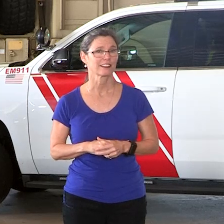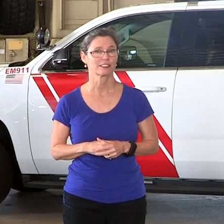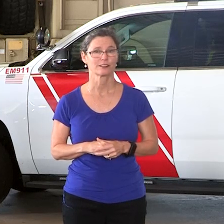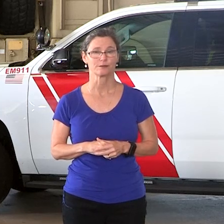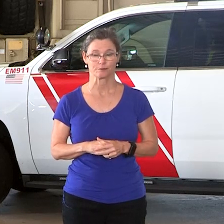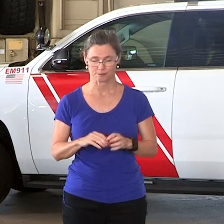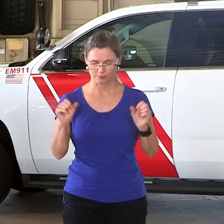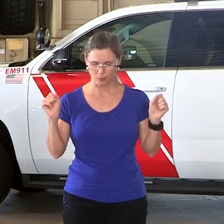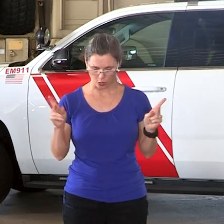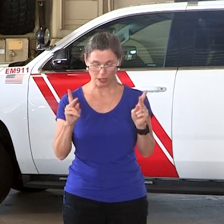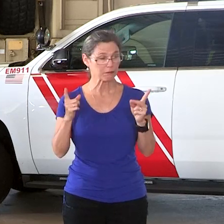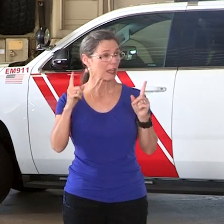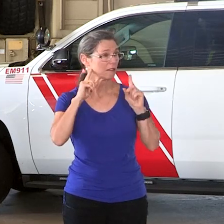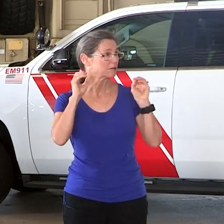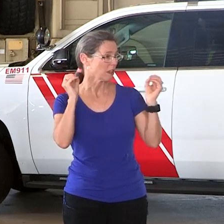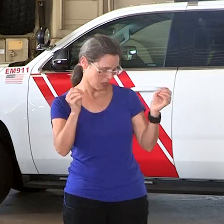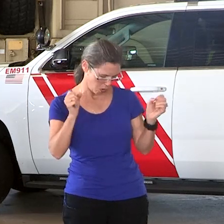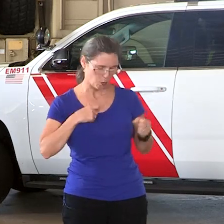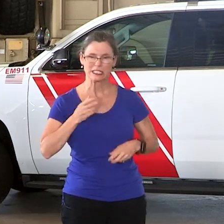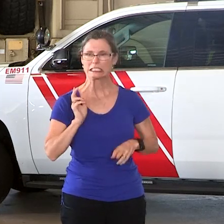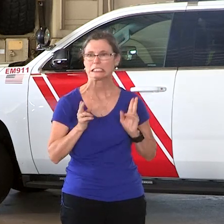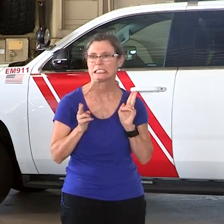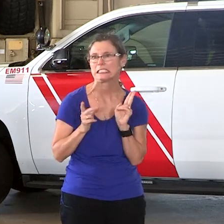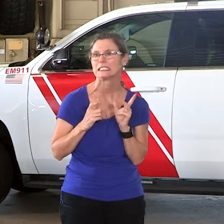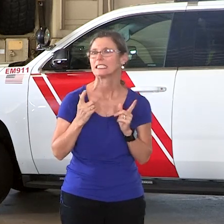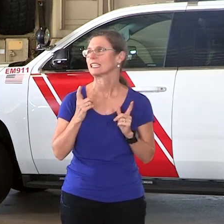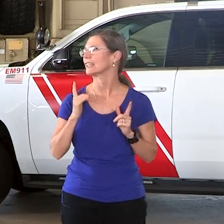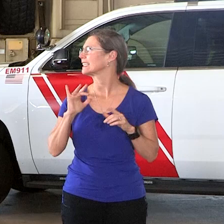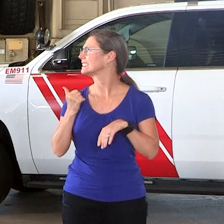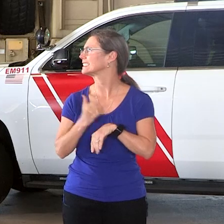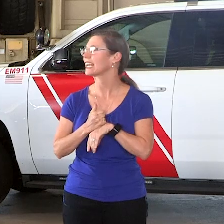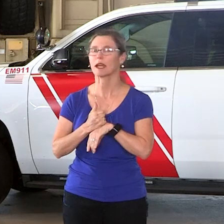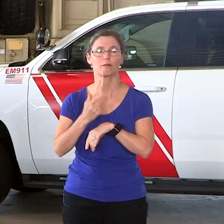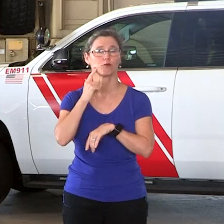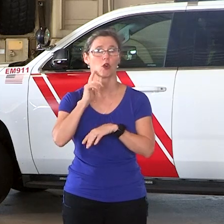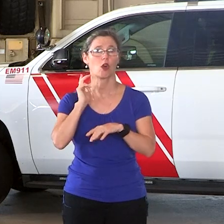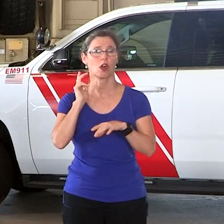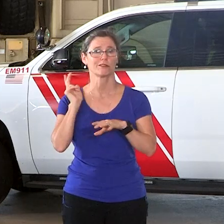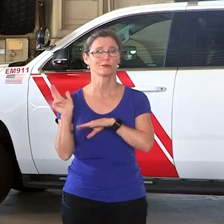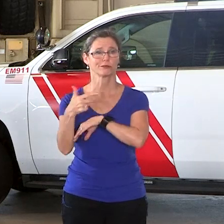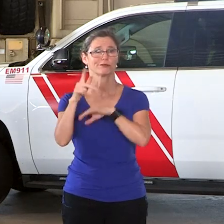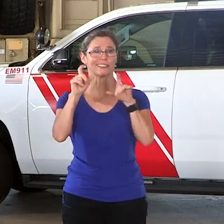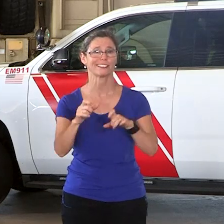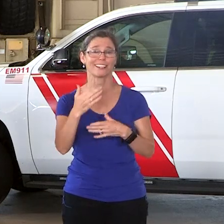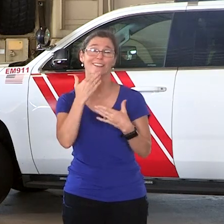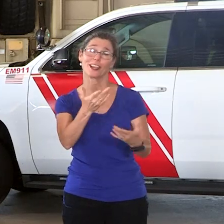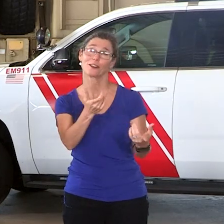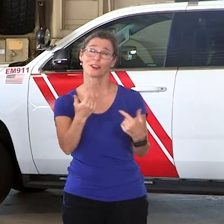Okay, seeing none, we need to hurry and get converted for actual testing here. So thank you for coming.